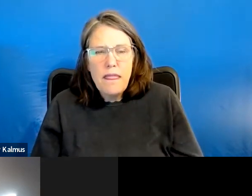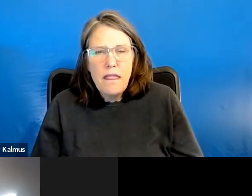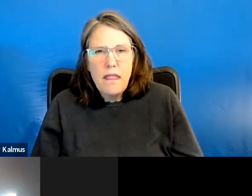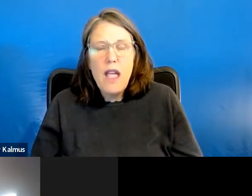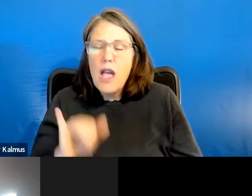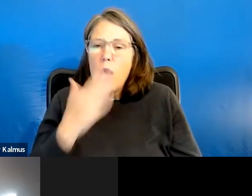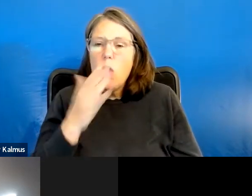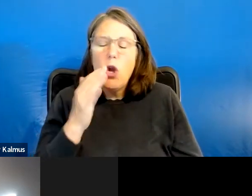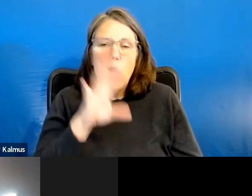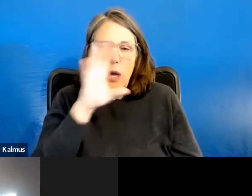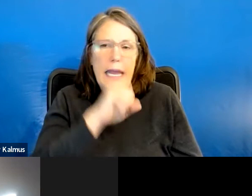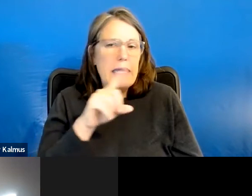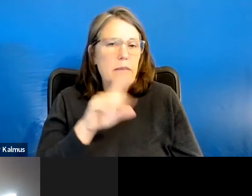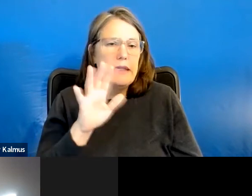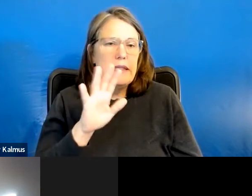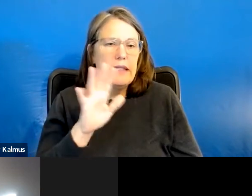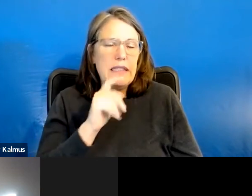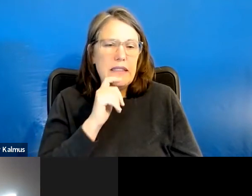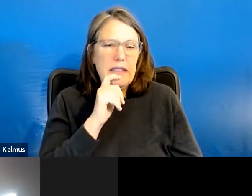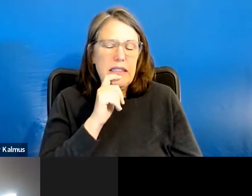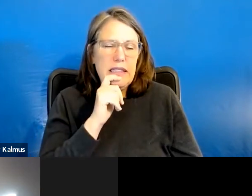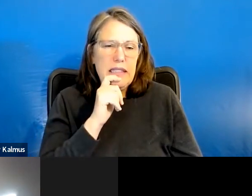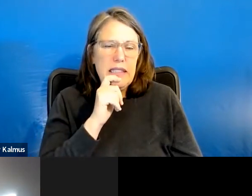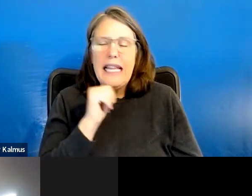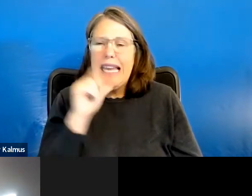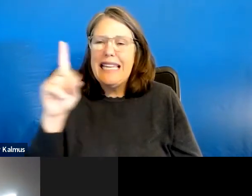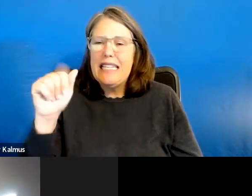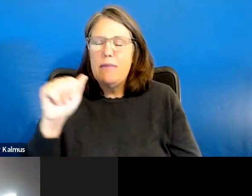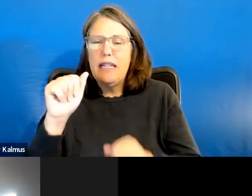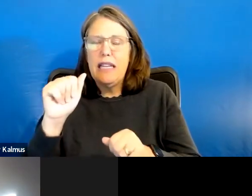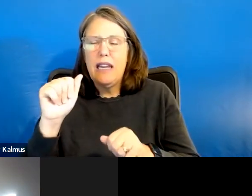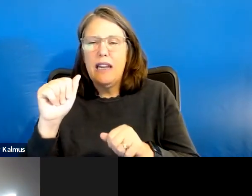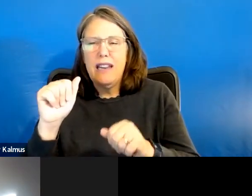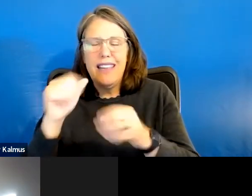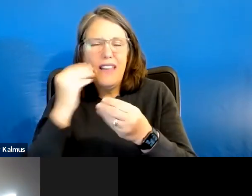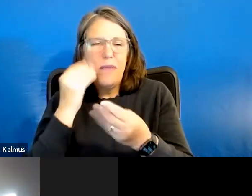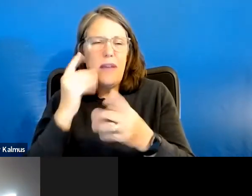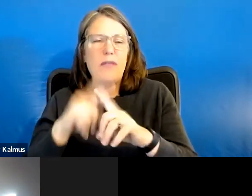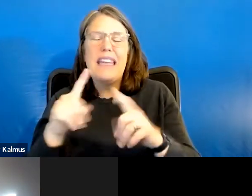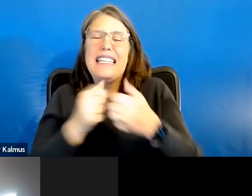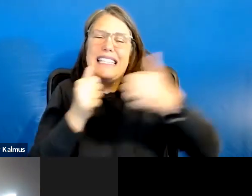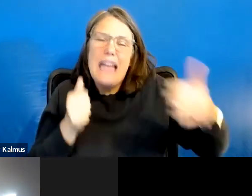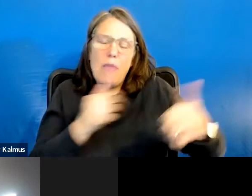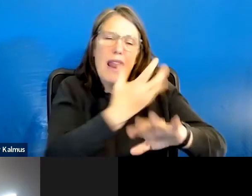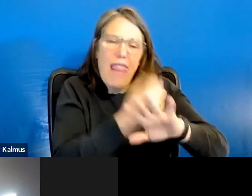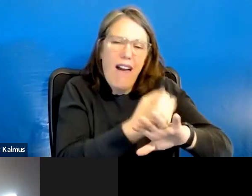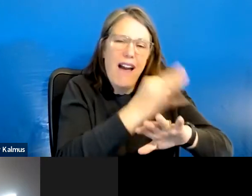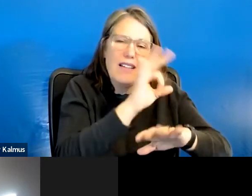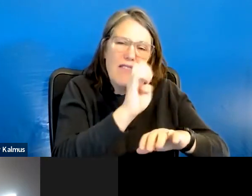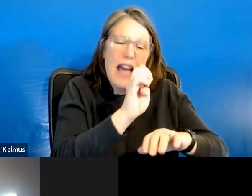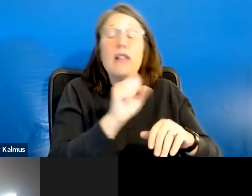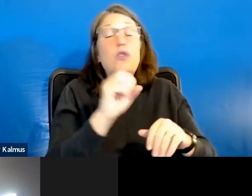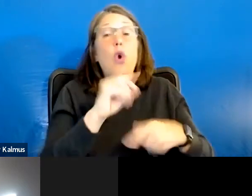Good guess, but it wasn't disability information, but the answer is what is a separate locked file. So when employers